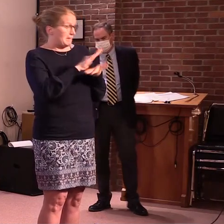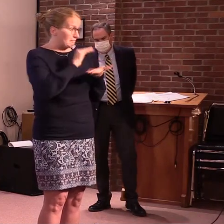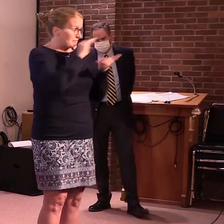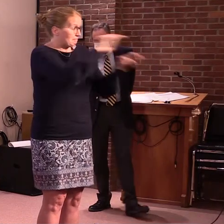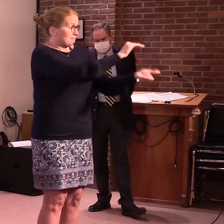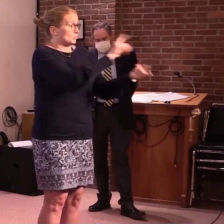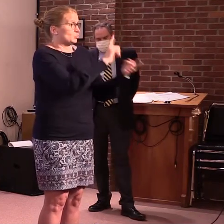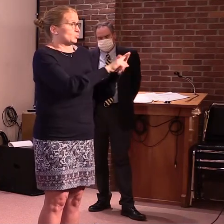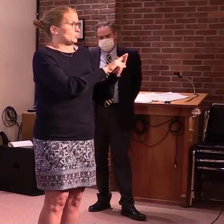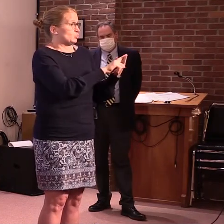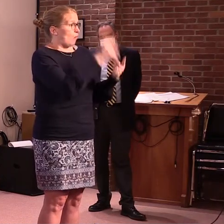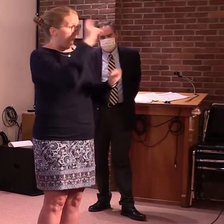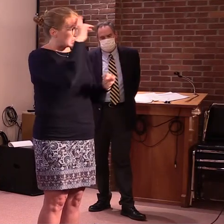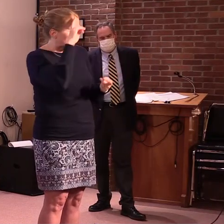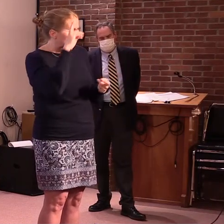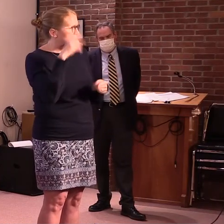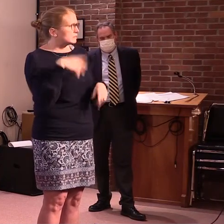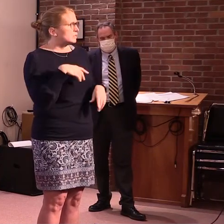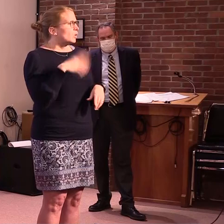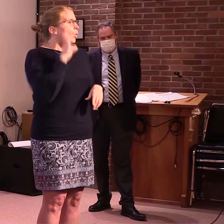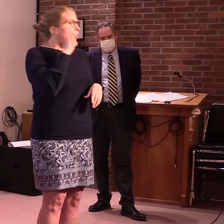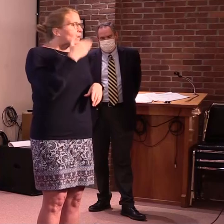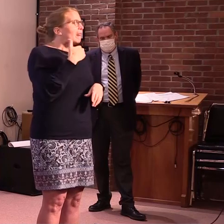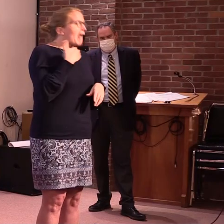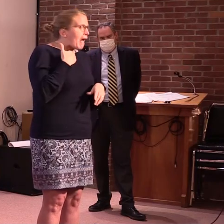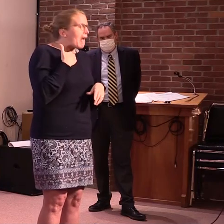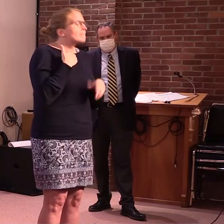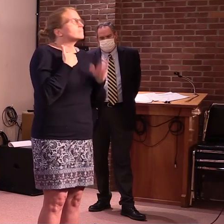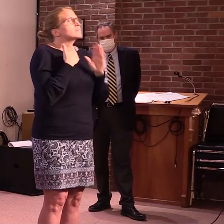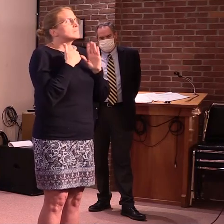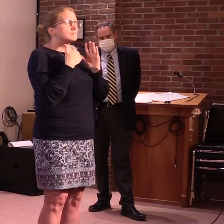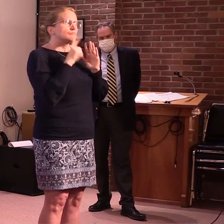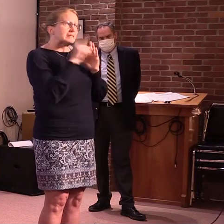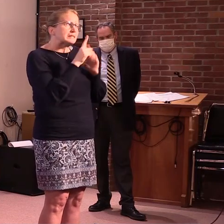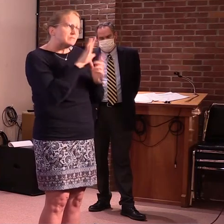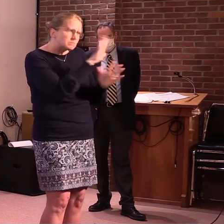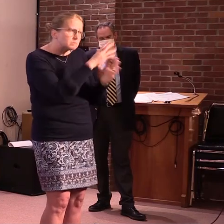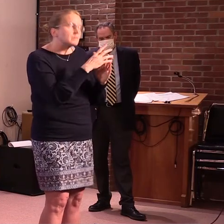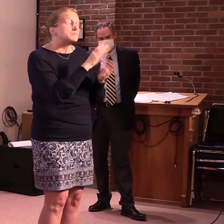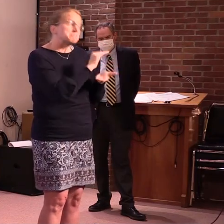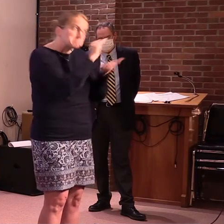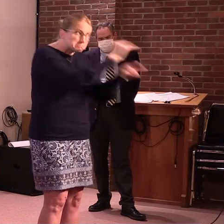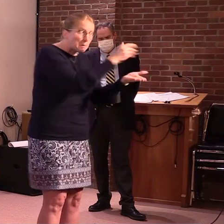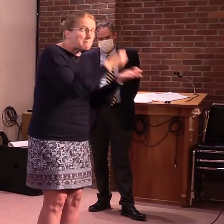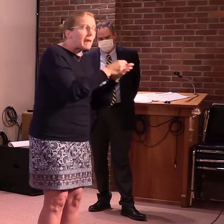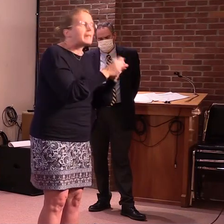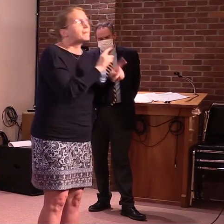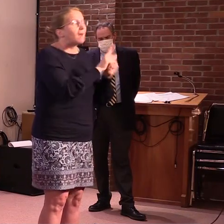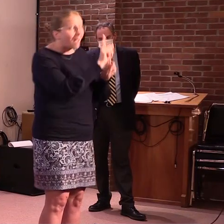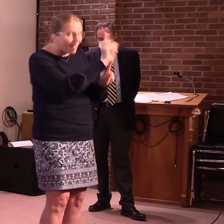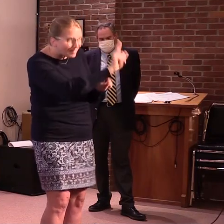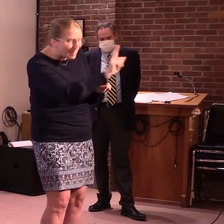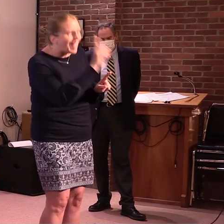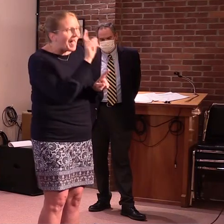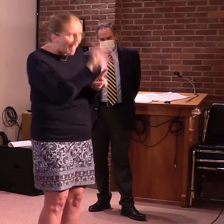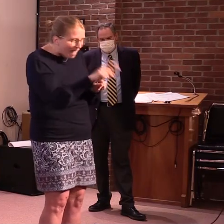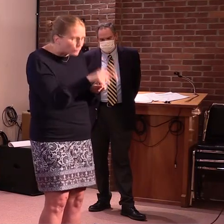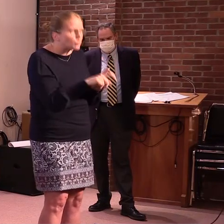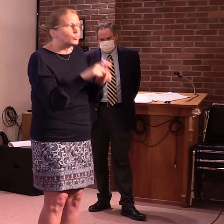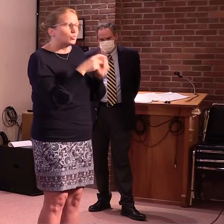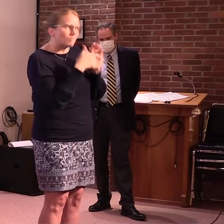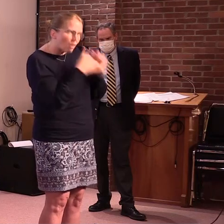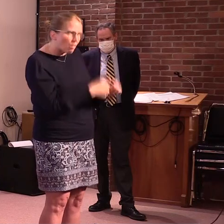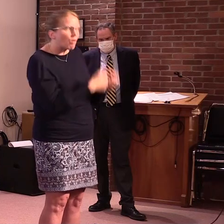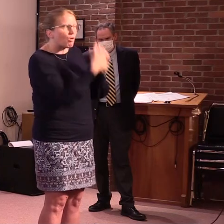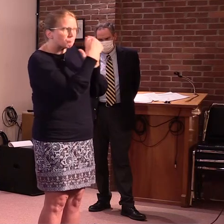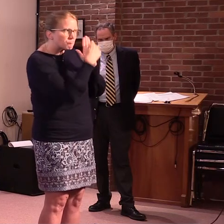would be strings attached. So to make sure that the money does not get in the way of